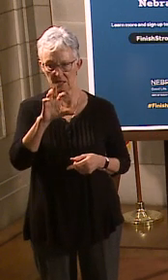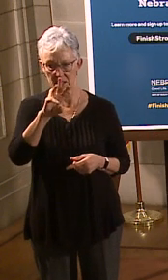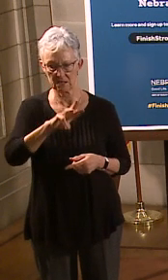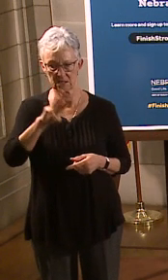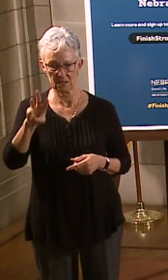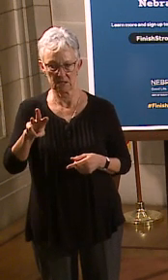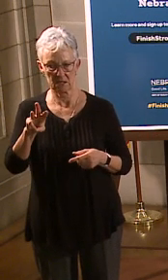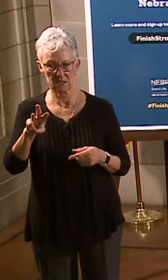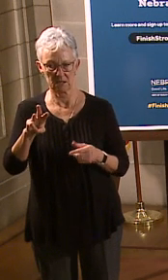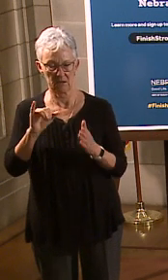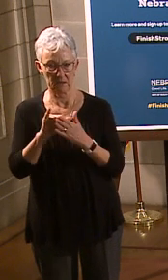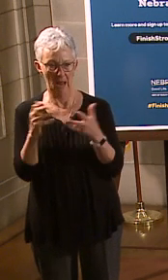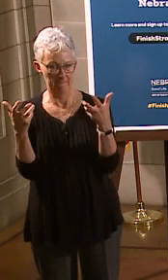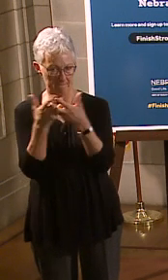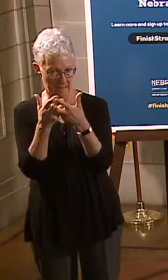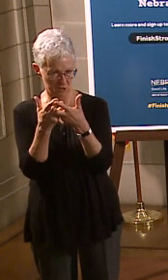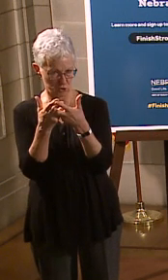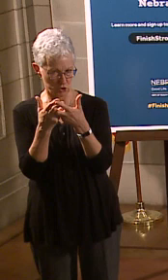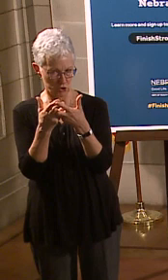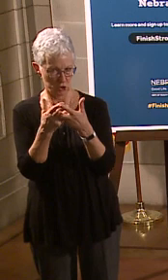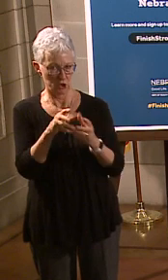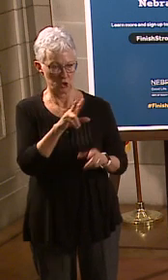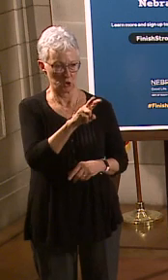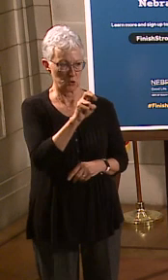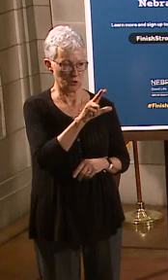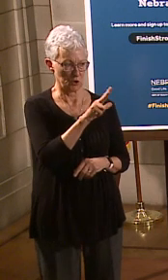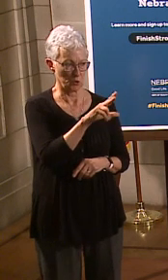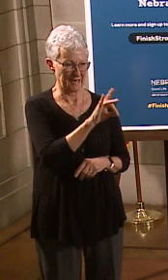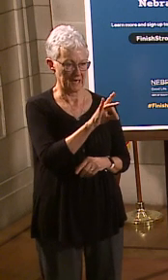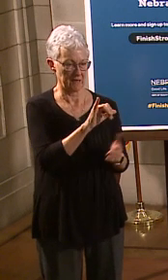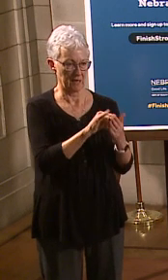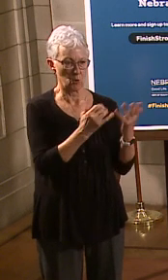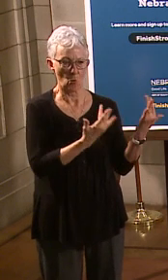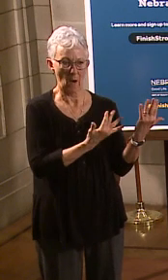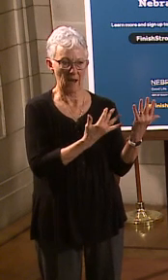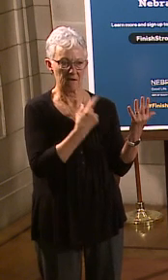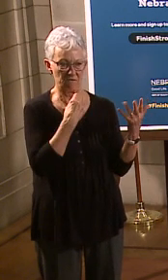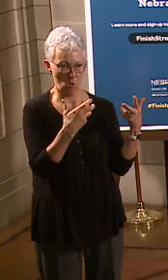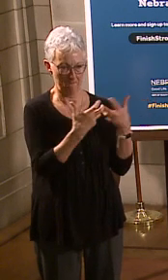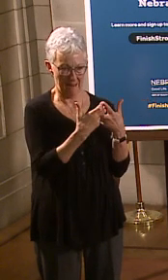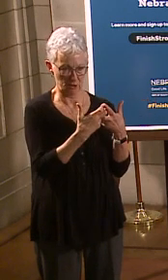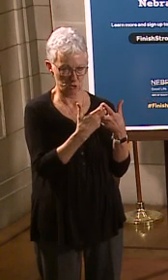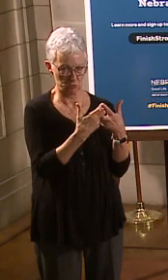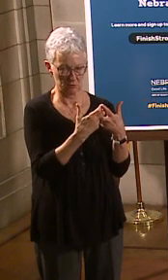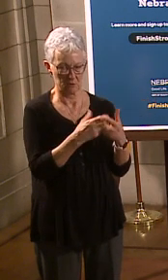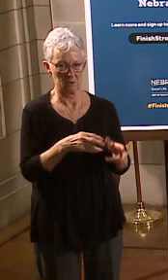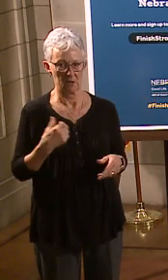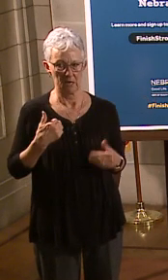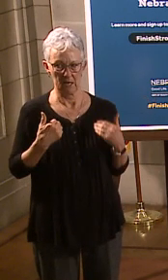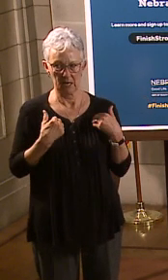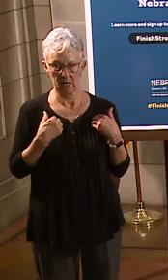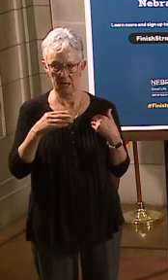have matched and 238 that are awaiting match. We've had